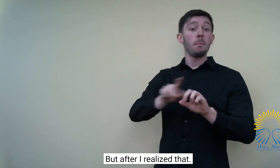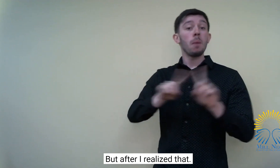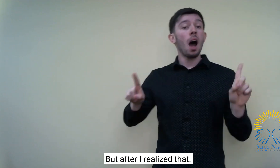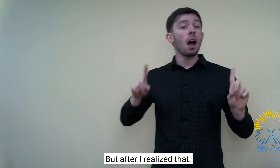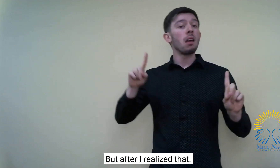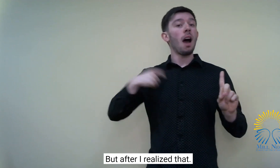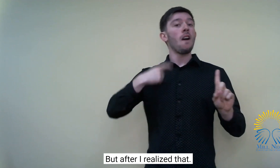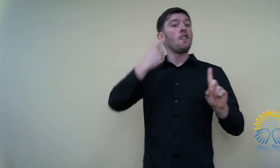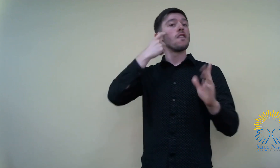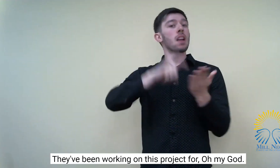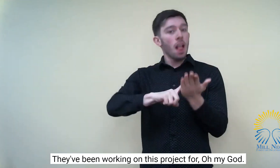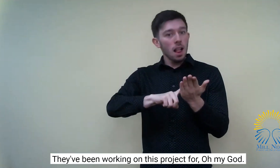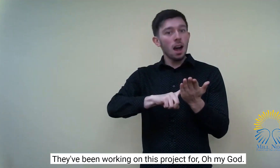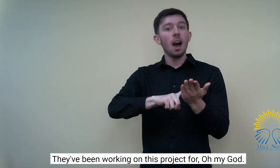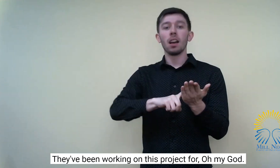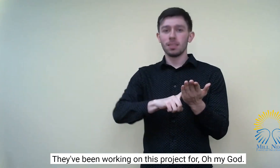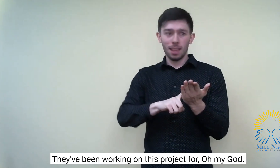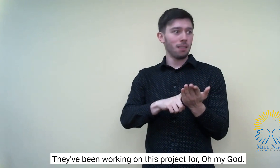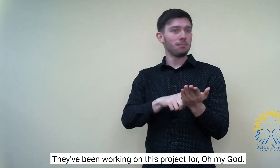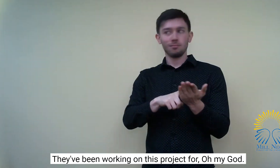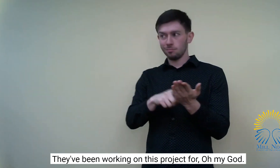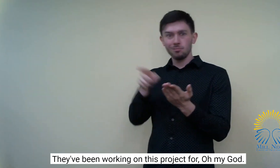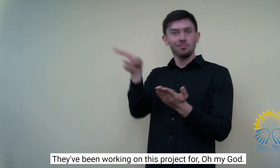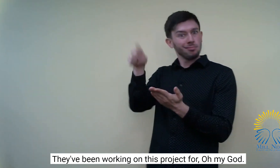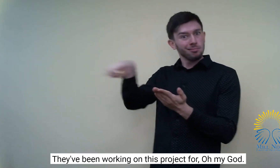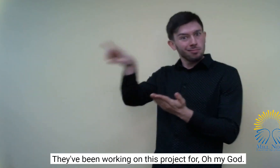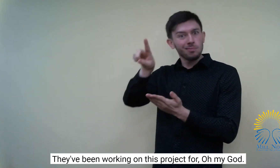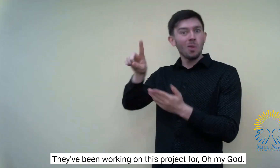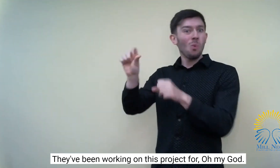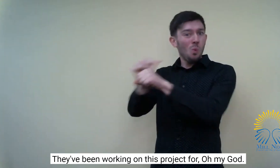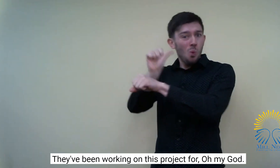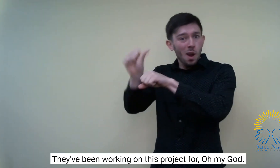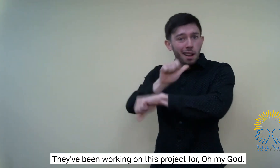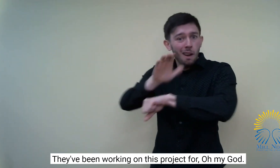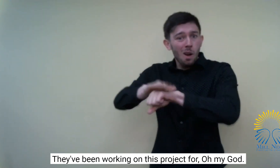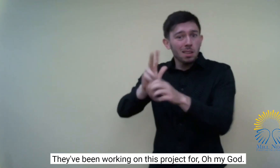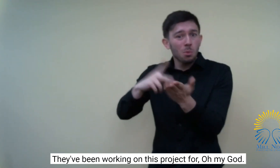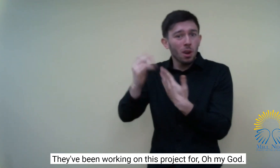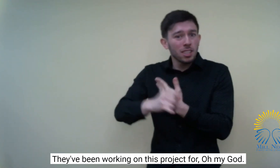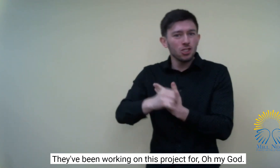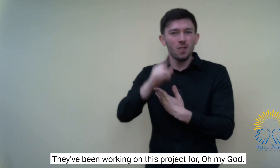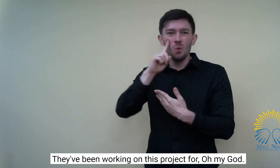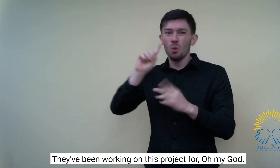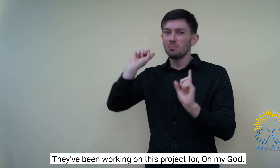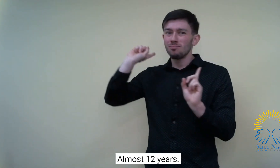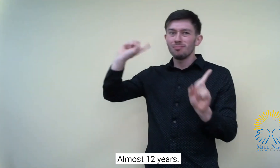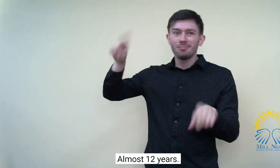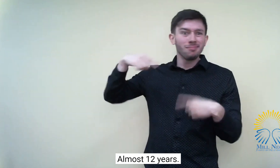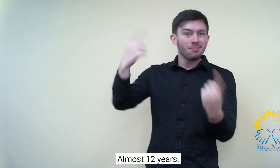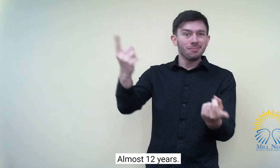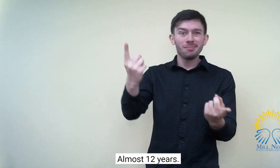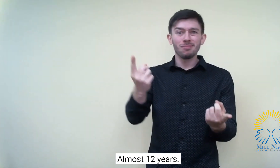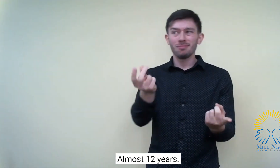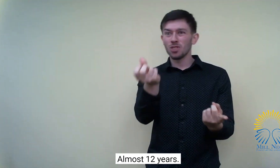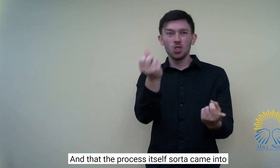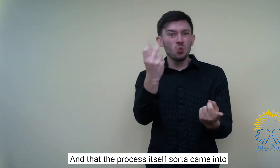that they've been working on this project for, oh my God, almost 12 years, and that